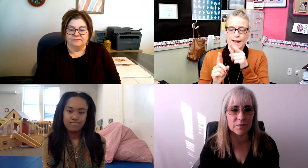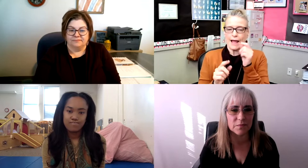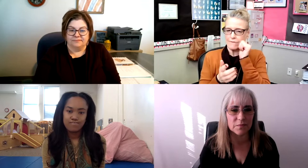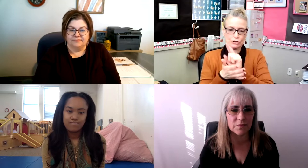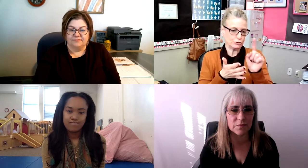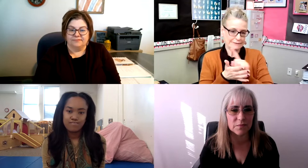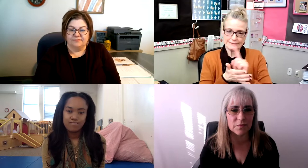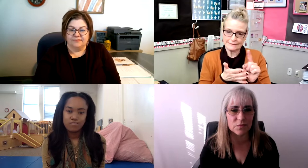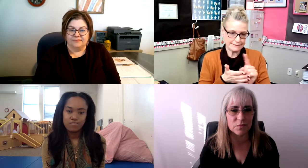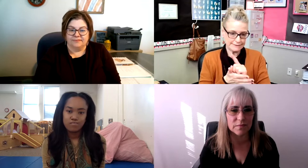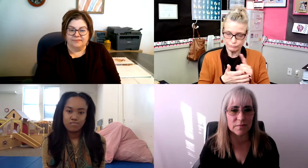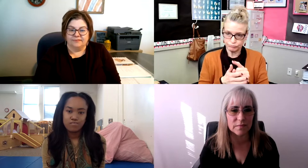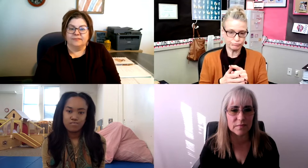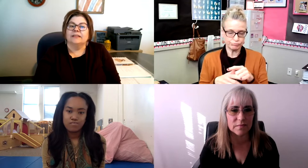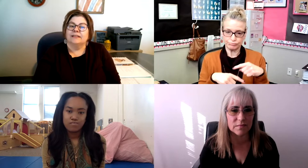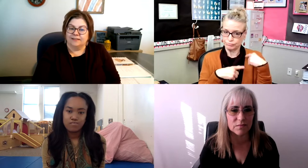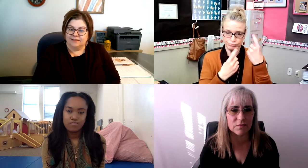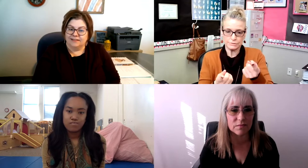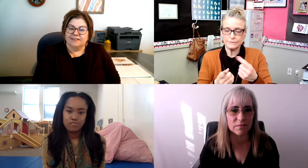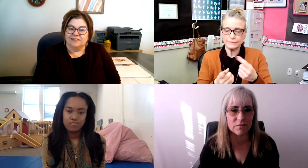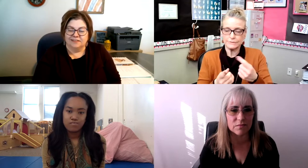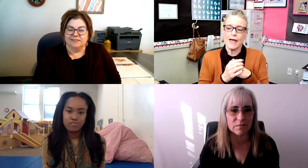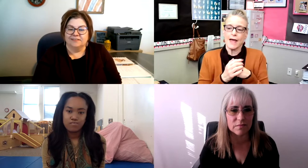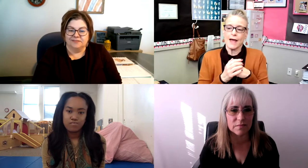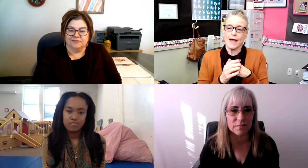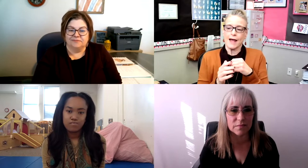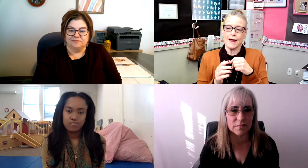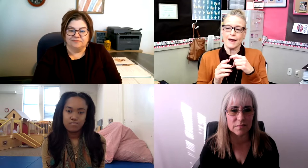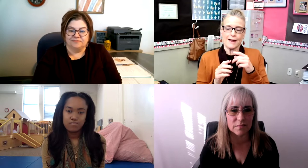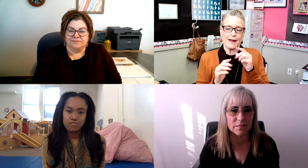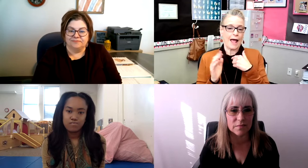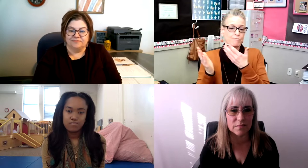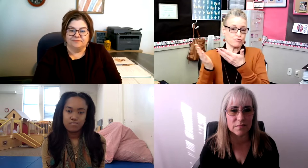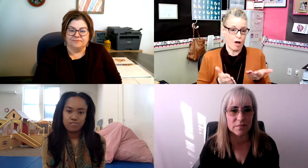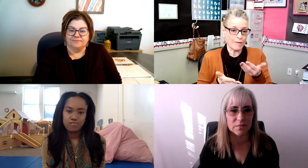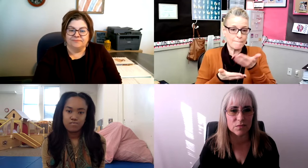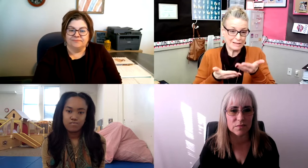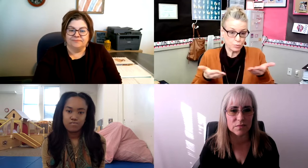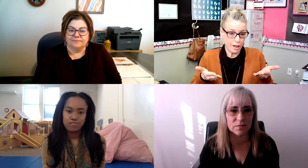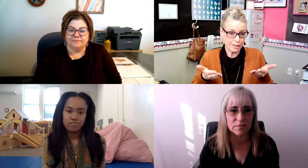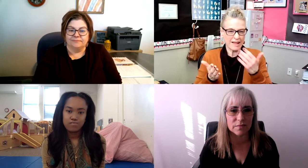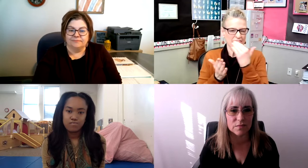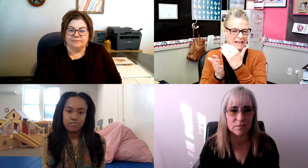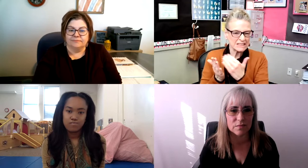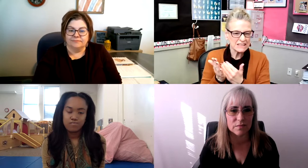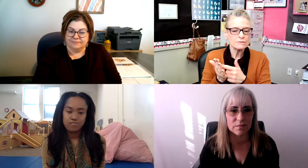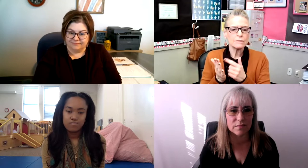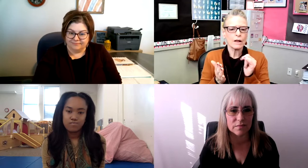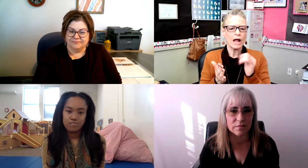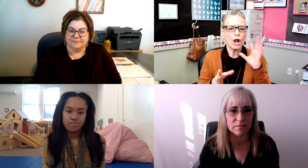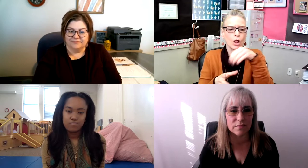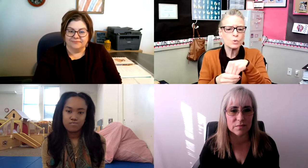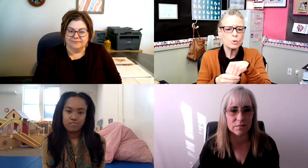So in working with them, I go there every week and I went for a pretty long time. And I'd